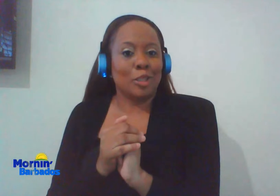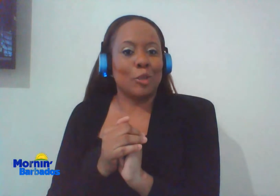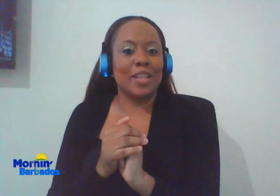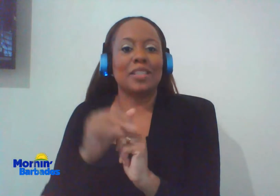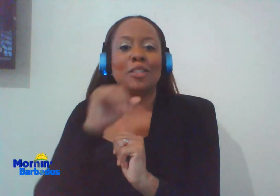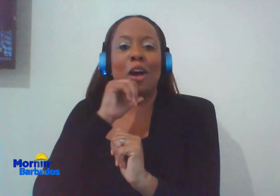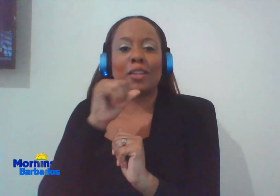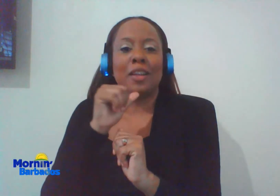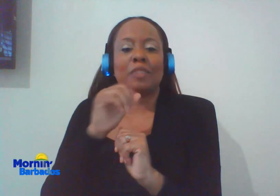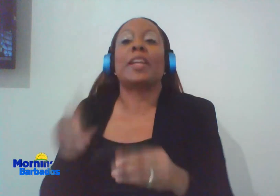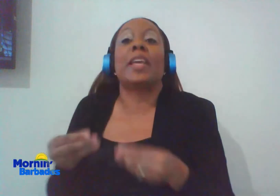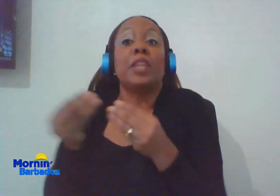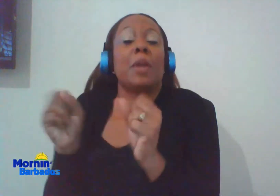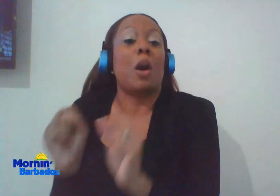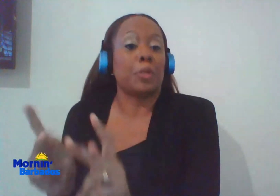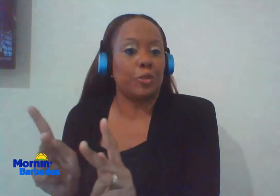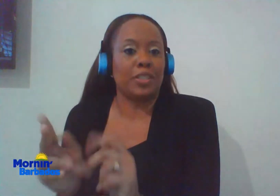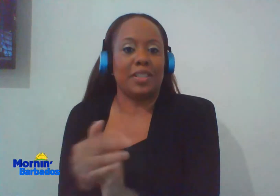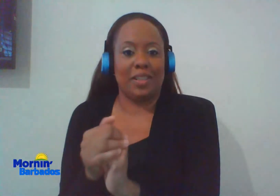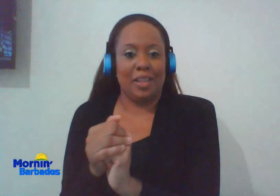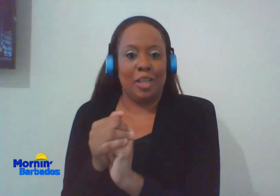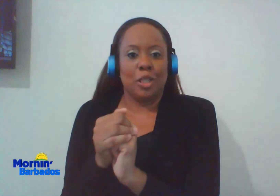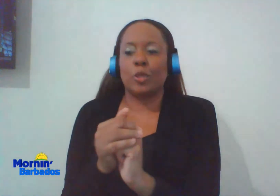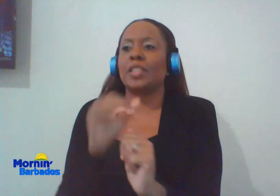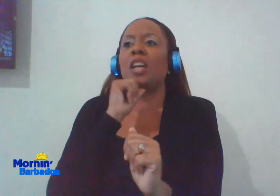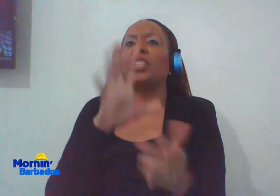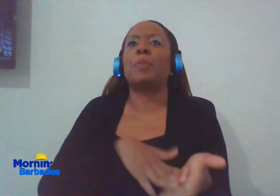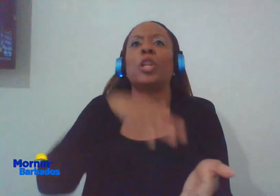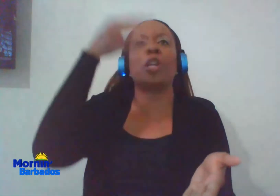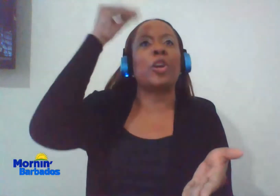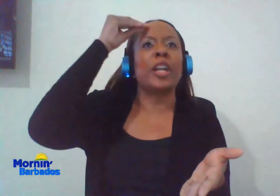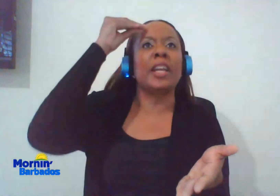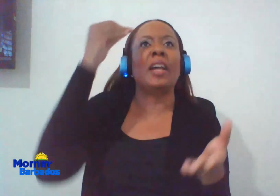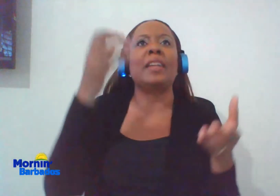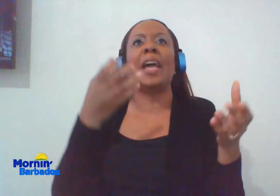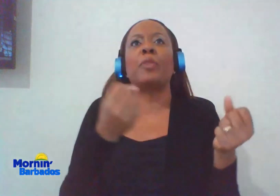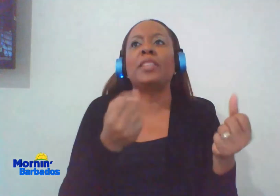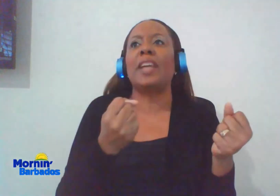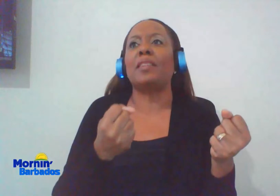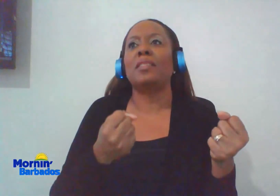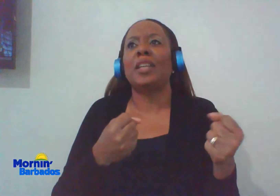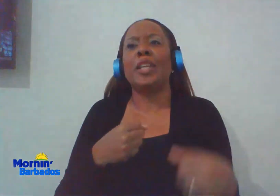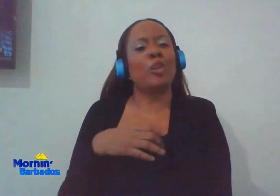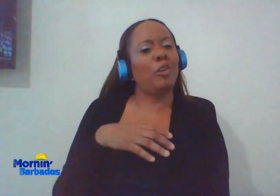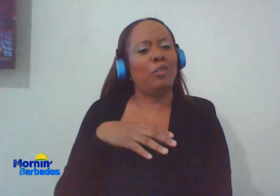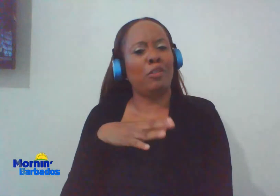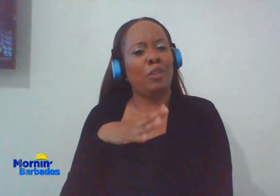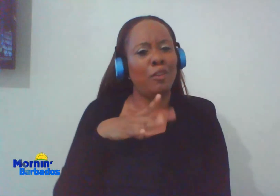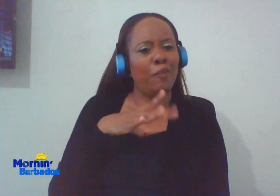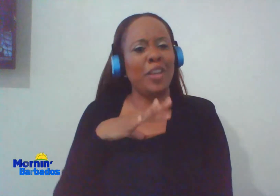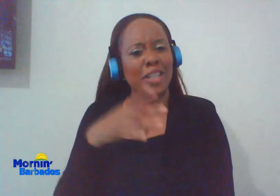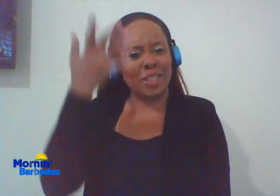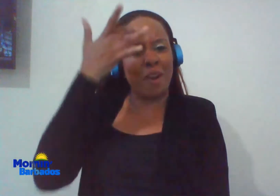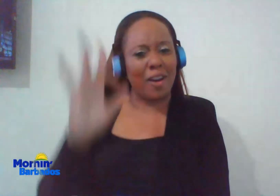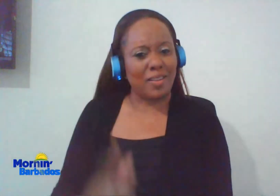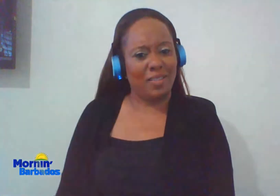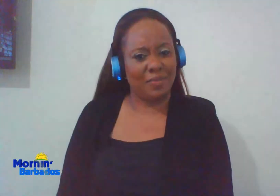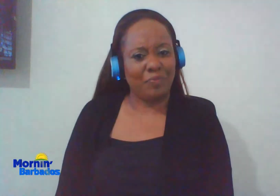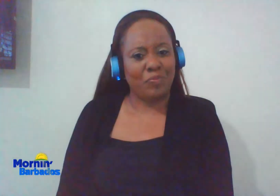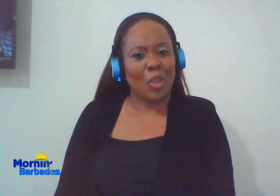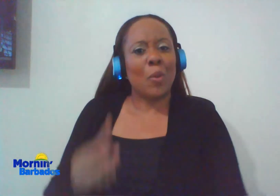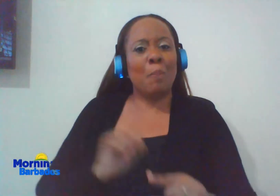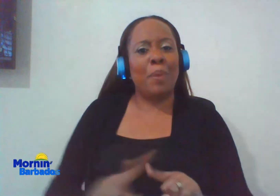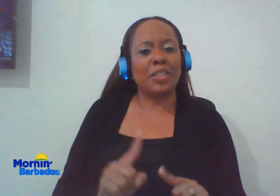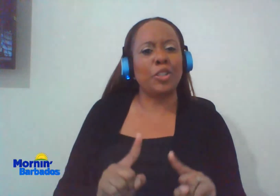as well. So it's not, you're giving them an opportunity. So it's not just about learning a language and, feeling